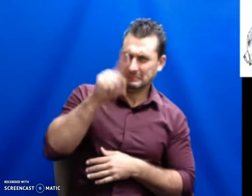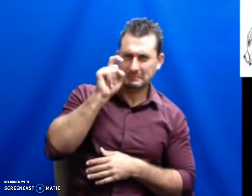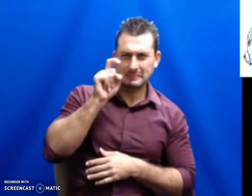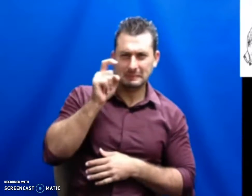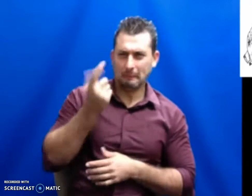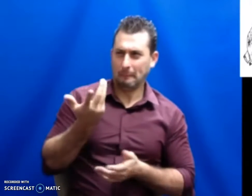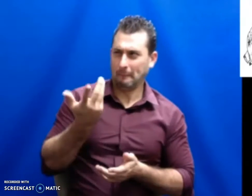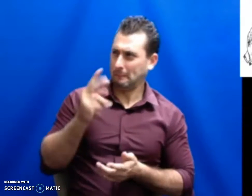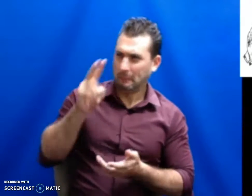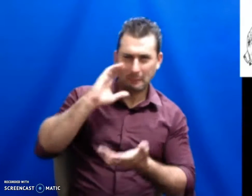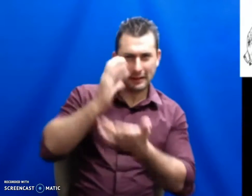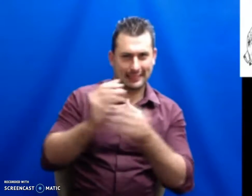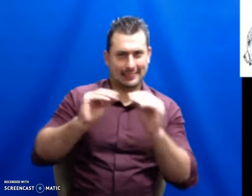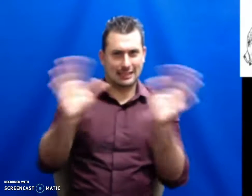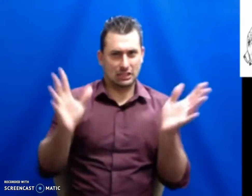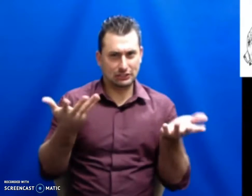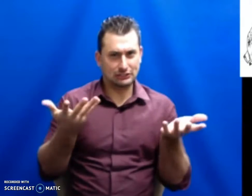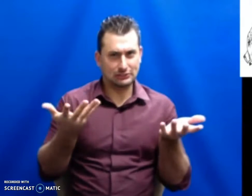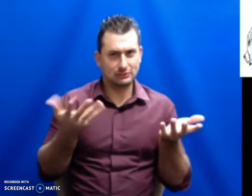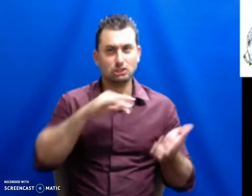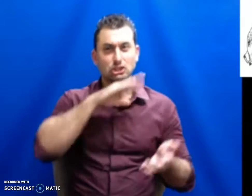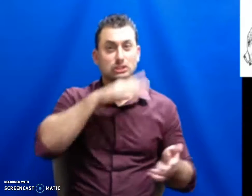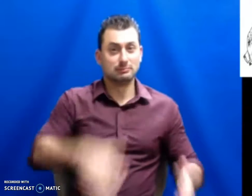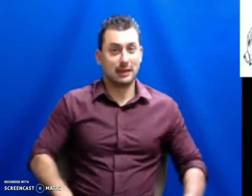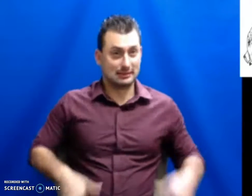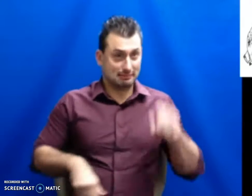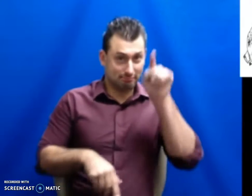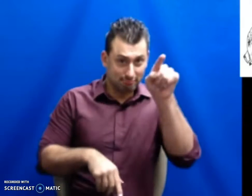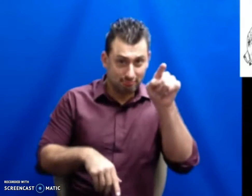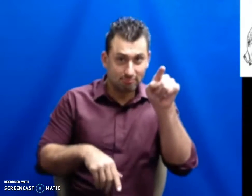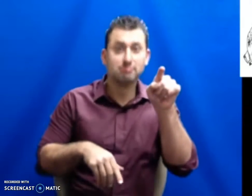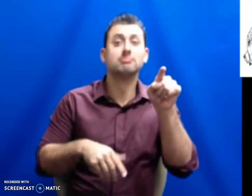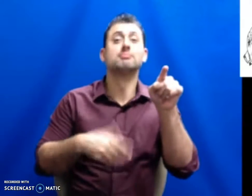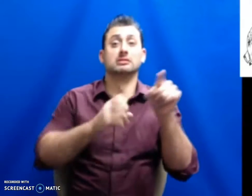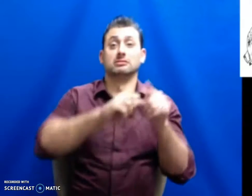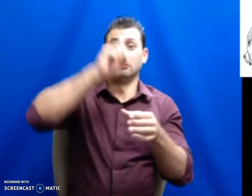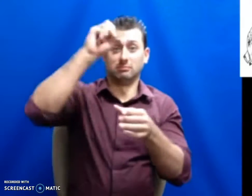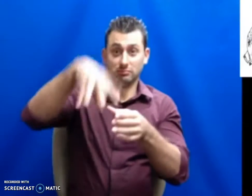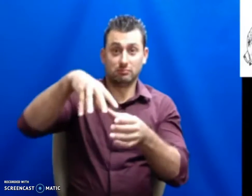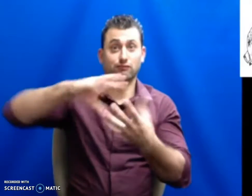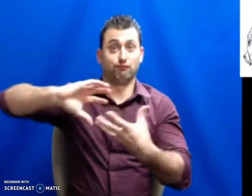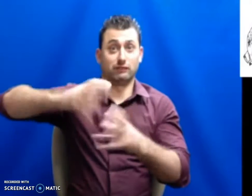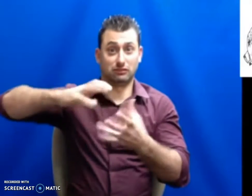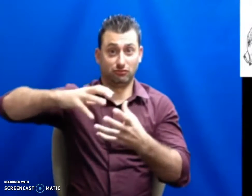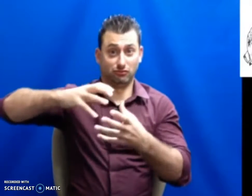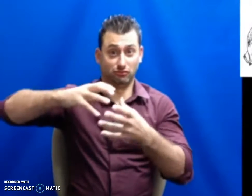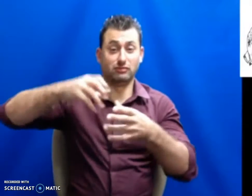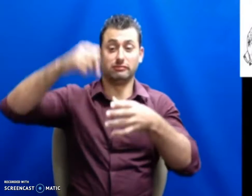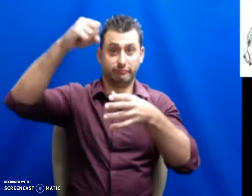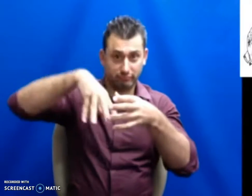them. He's confused. He thought that the picture was super clear. There's dirty pants on one side, picture of the washing